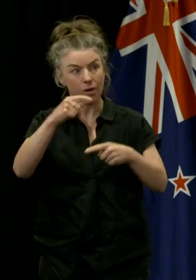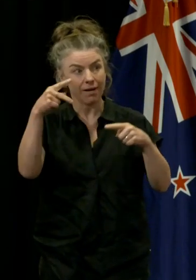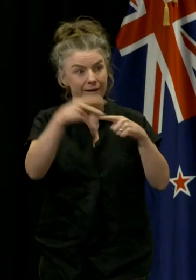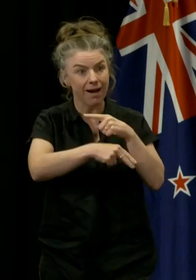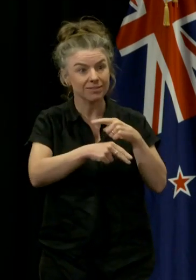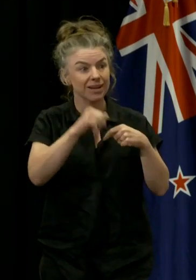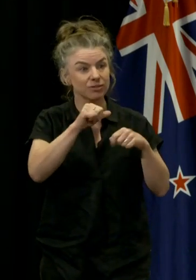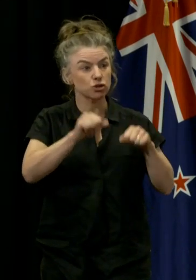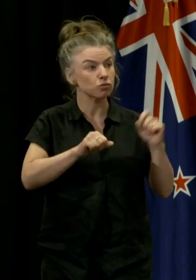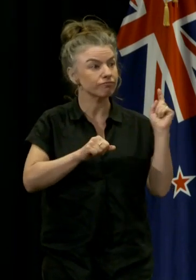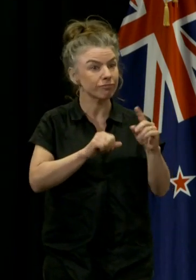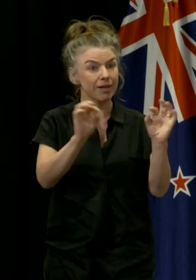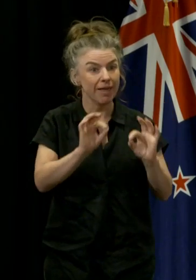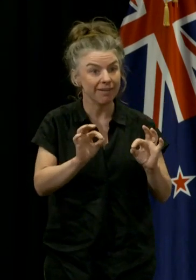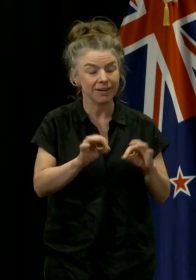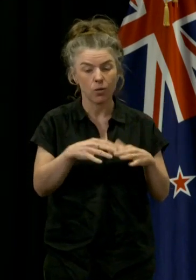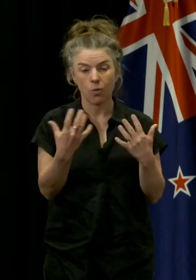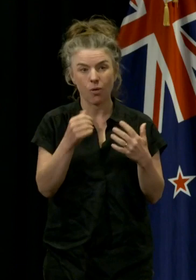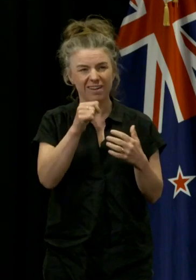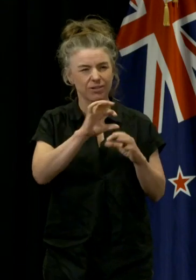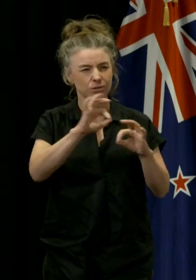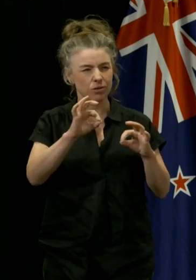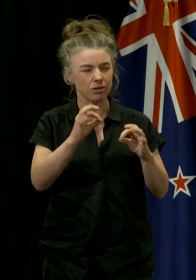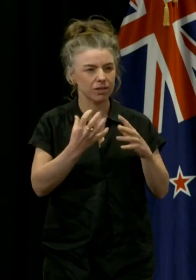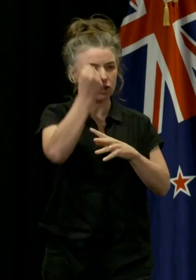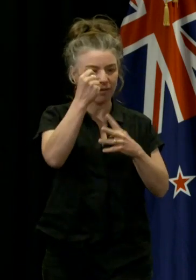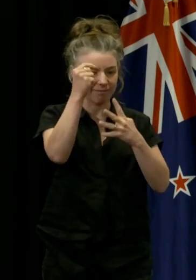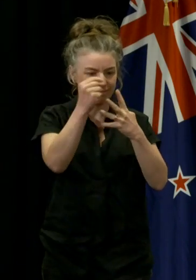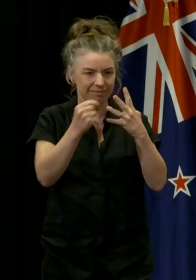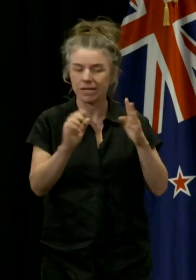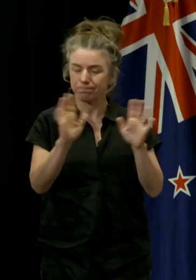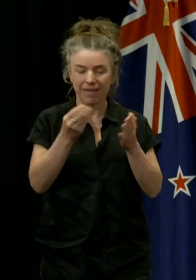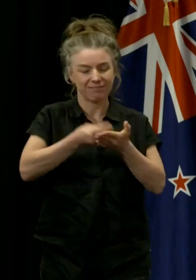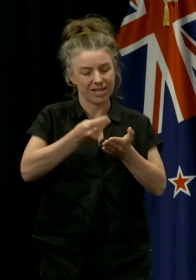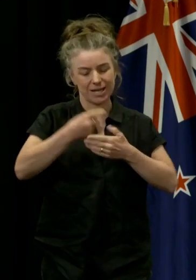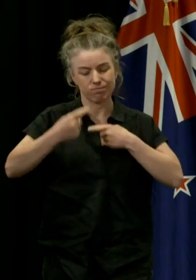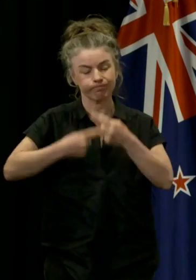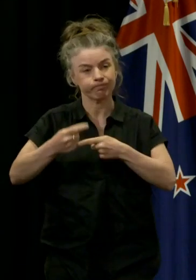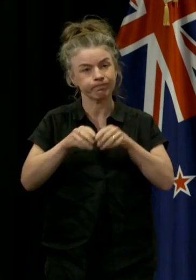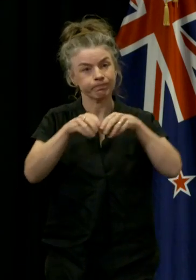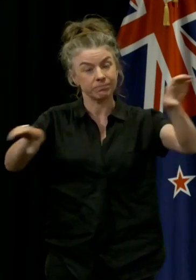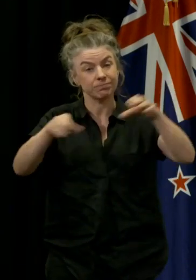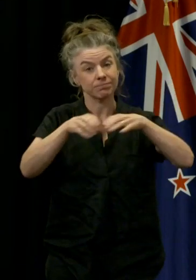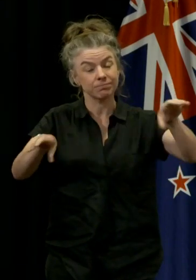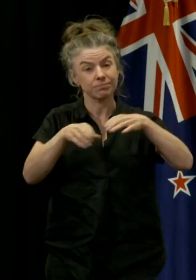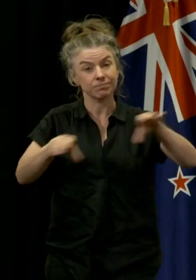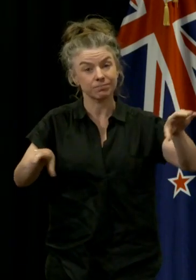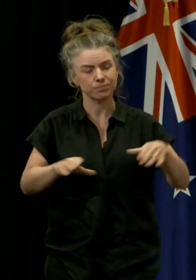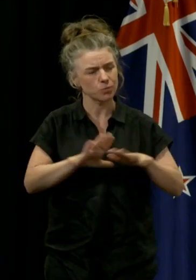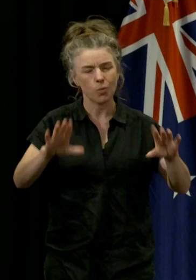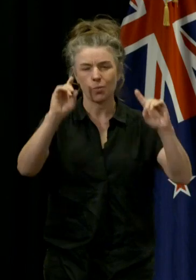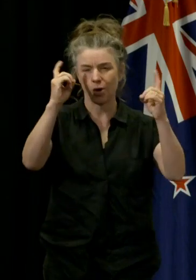non-attendance or failure to meet key performance indicators. It's important that the sector have that knowledge that the money will continue to